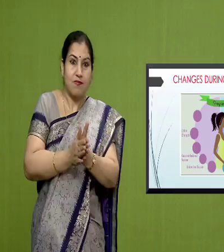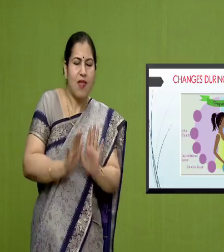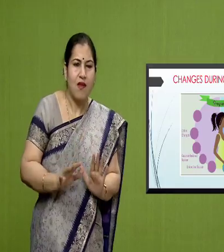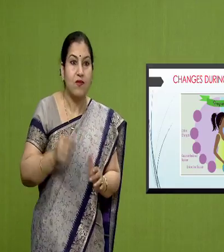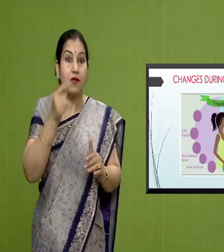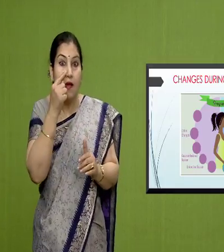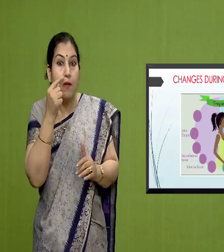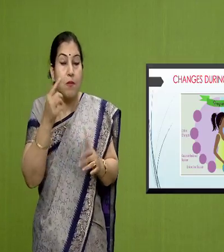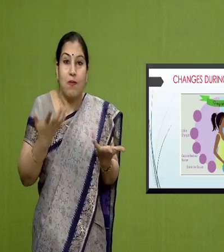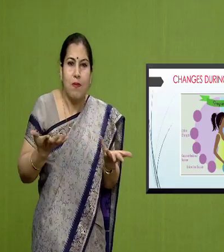certain extent.